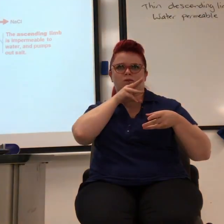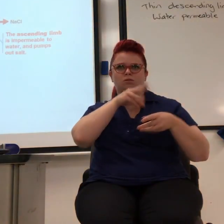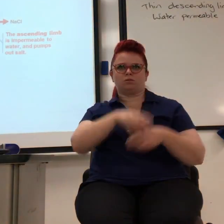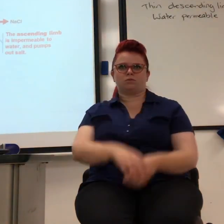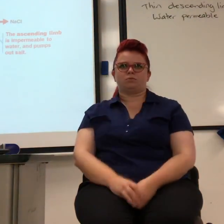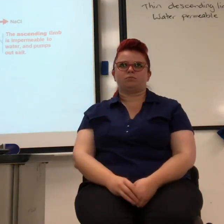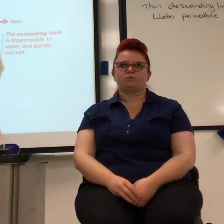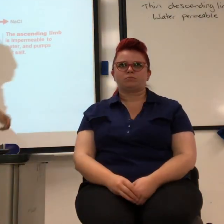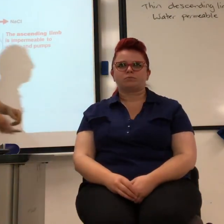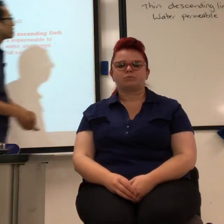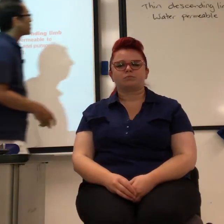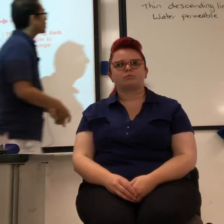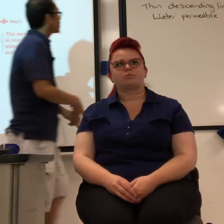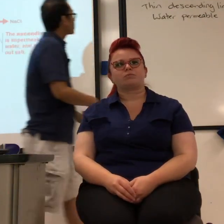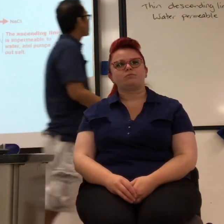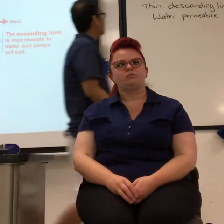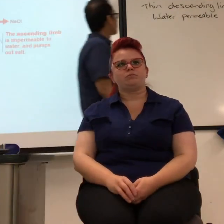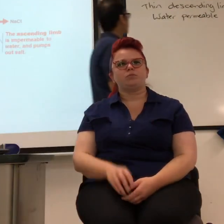what you need to know.